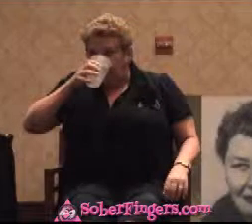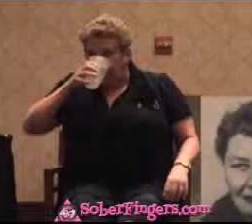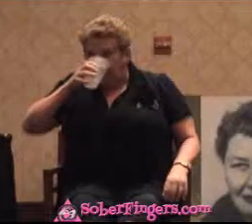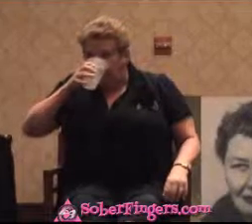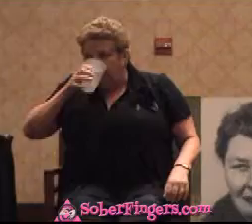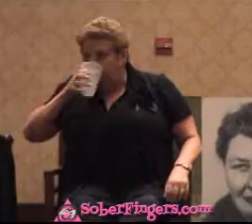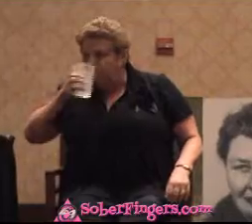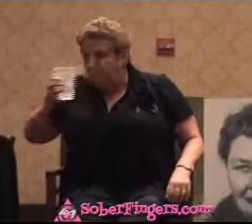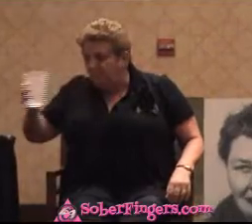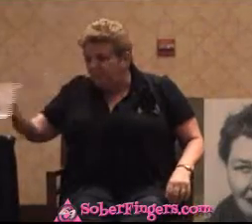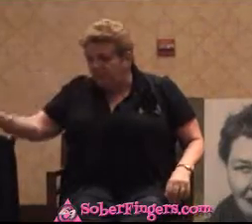alcoholic.